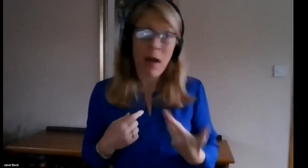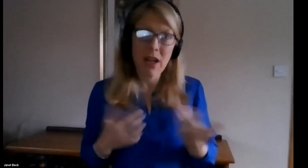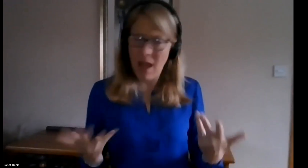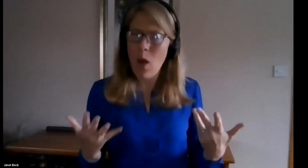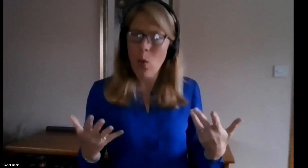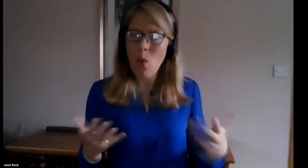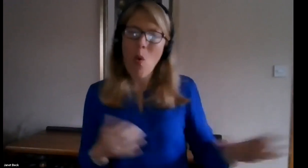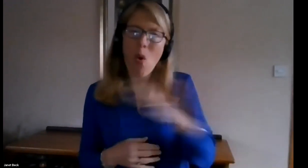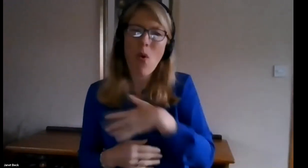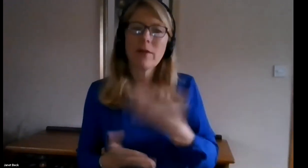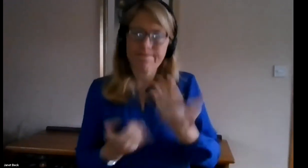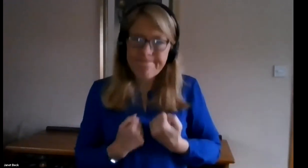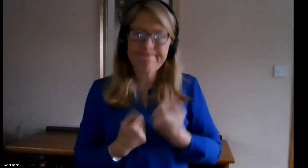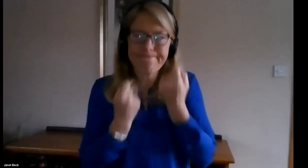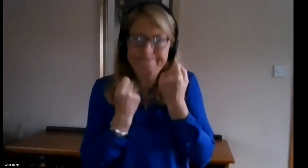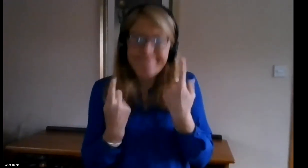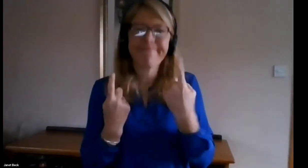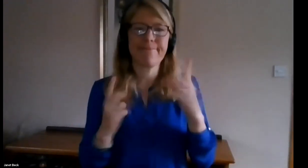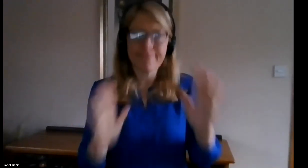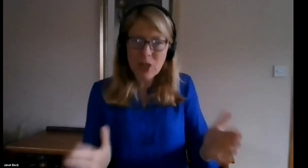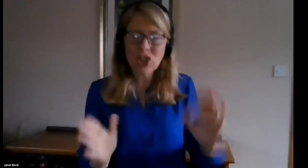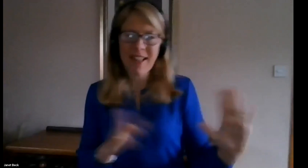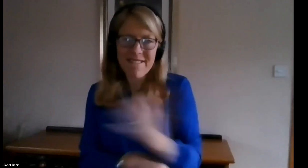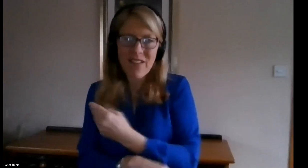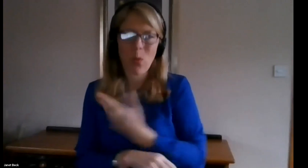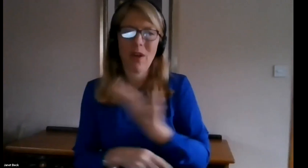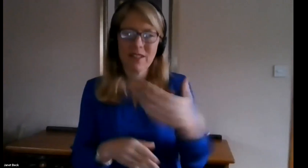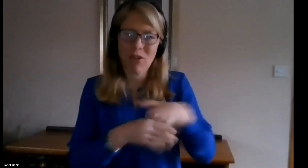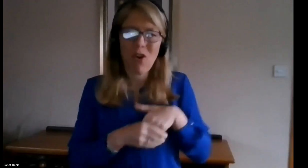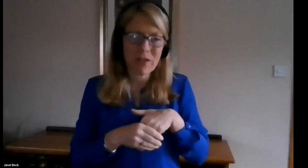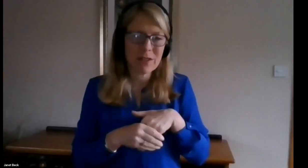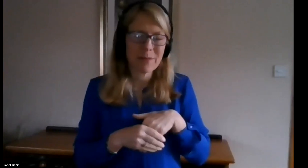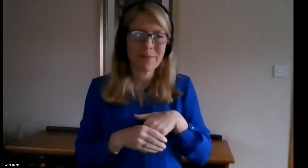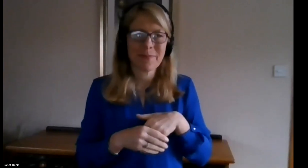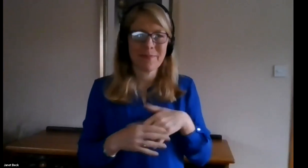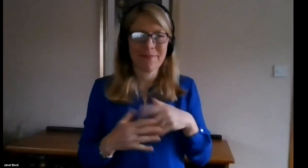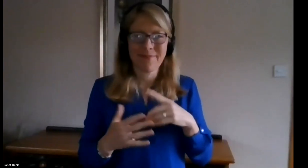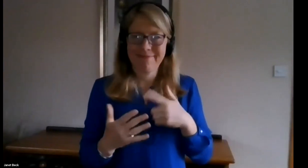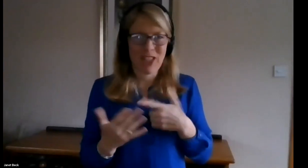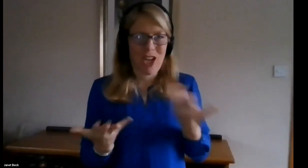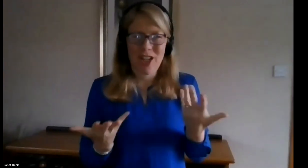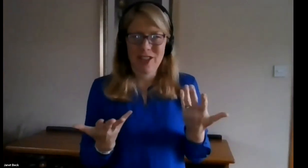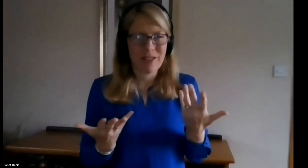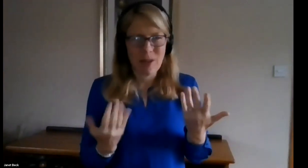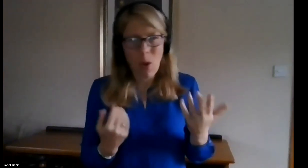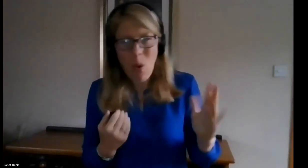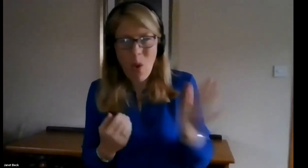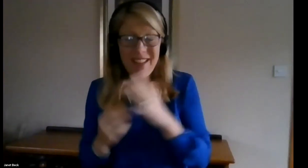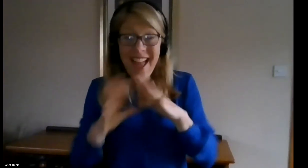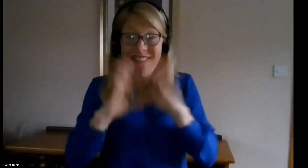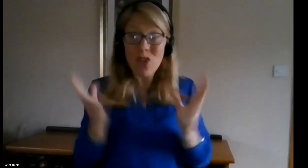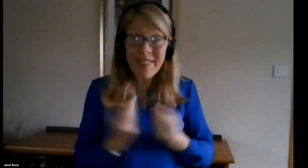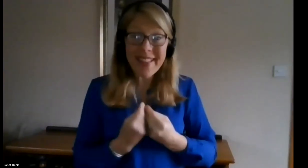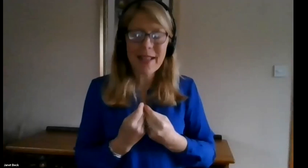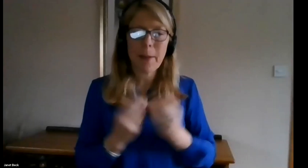that's now needs to be much more ingrained within the whole discourse and the whole set of practices that we bring to arts